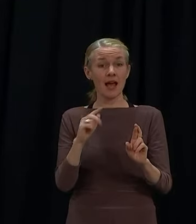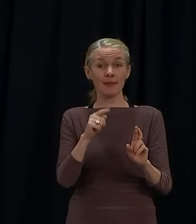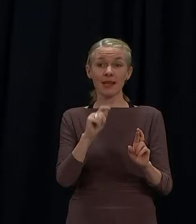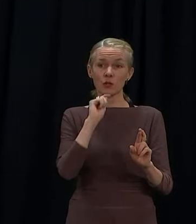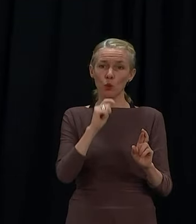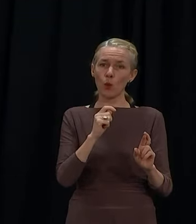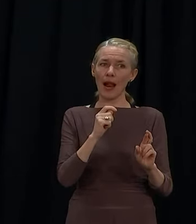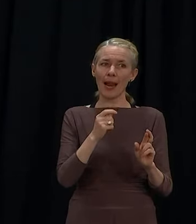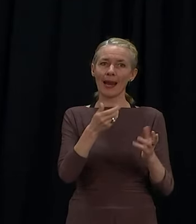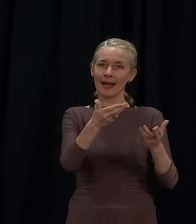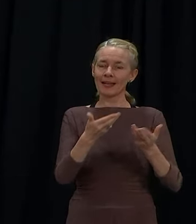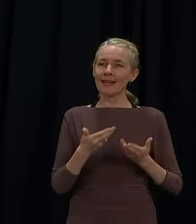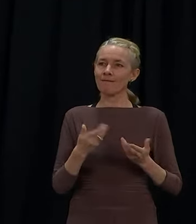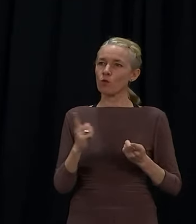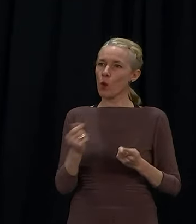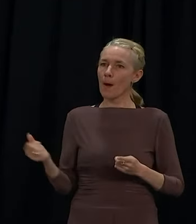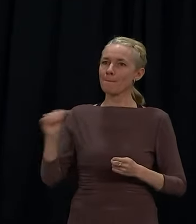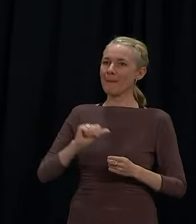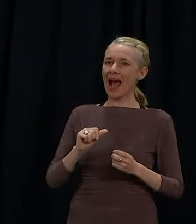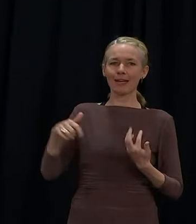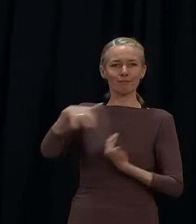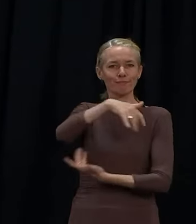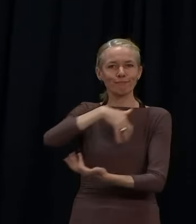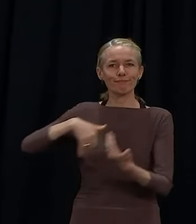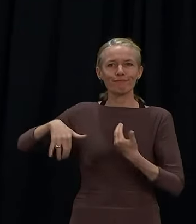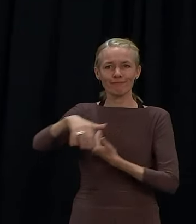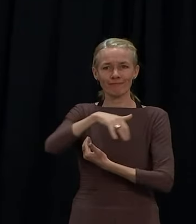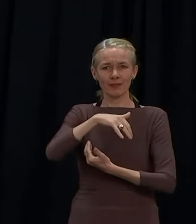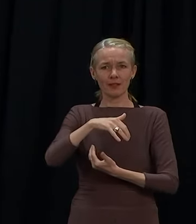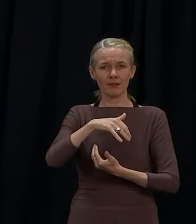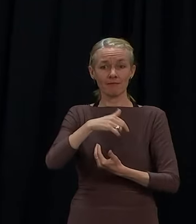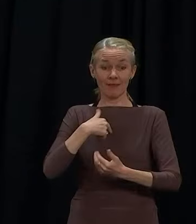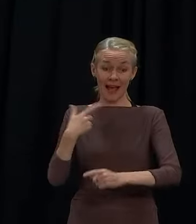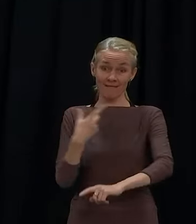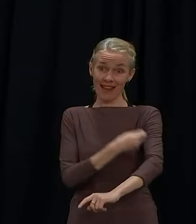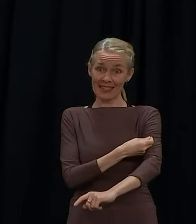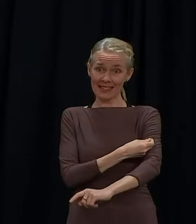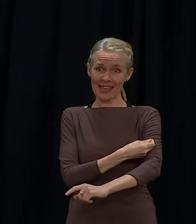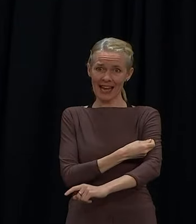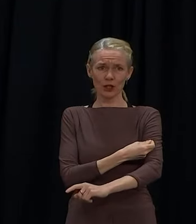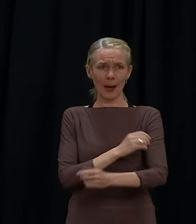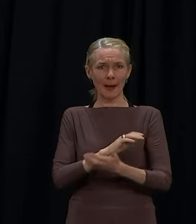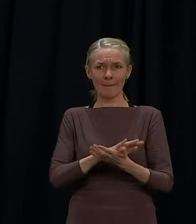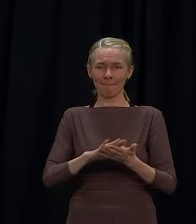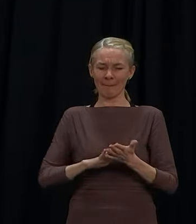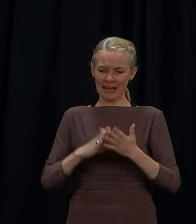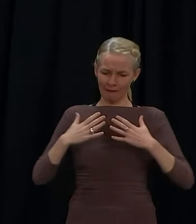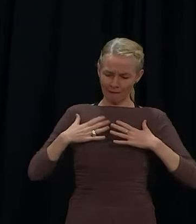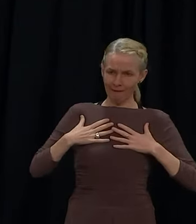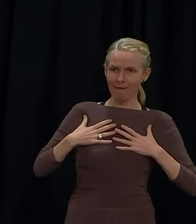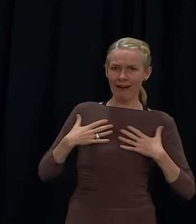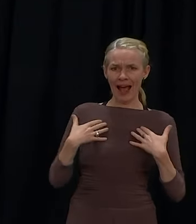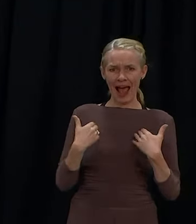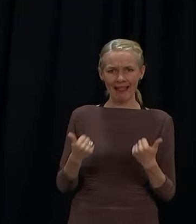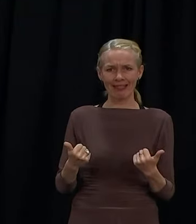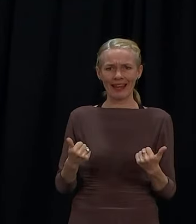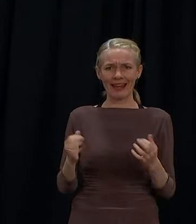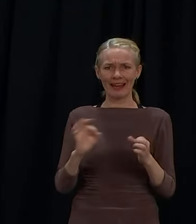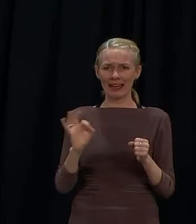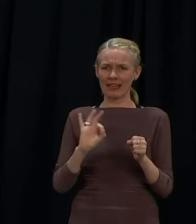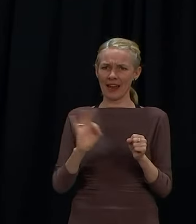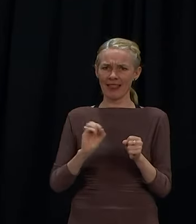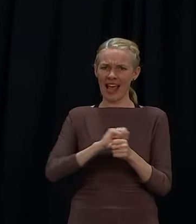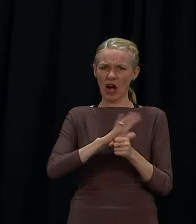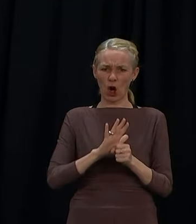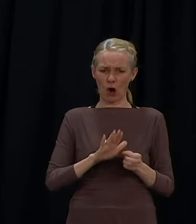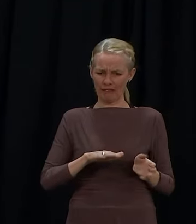what protects those people's lives. And that's got to be our collective goal, to look after the team of 5 million. So every extra person that gets